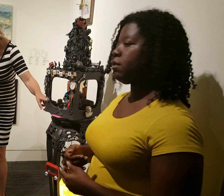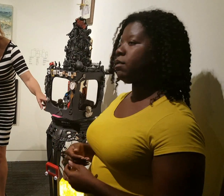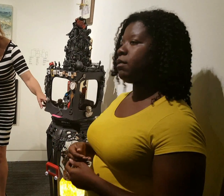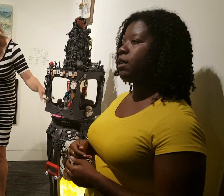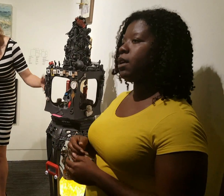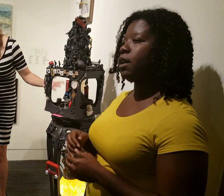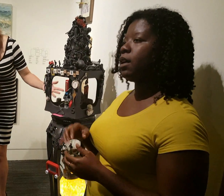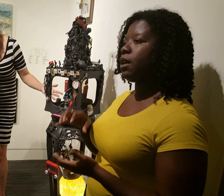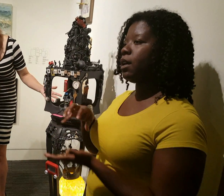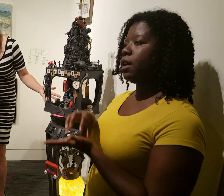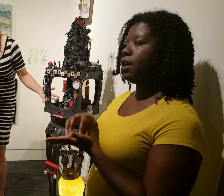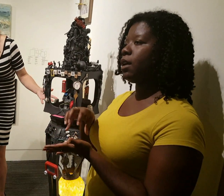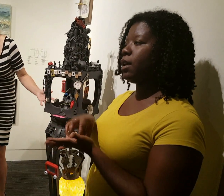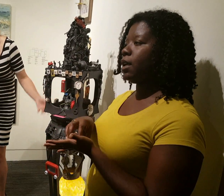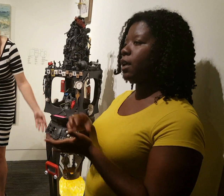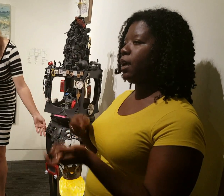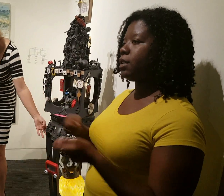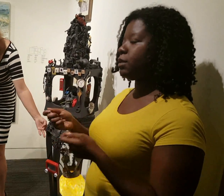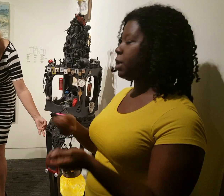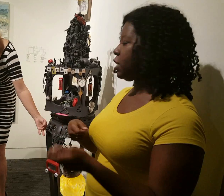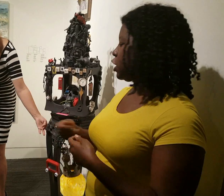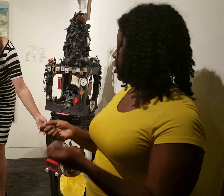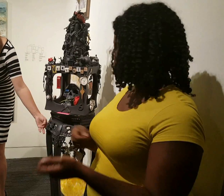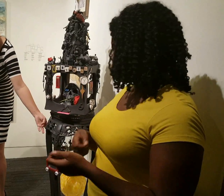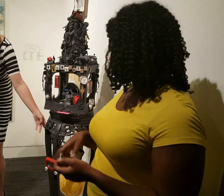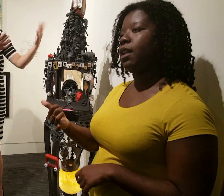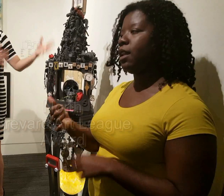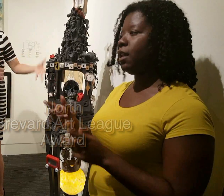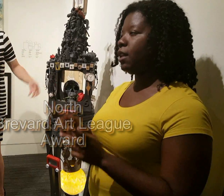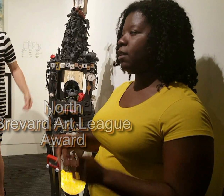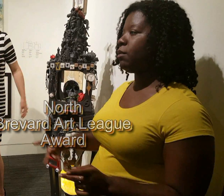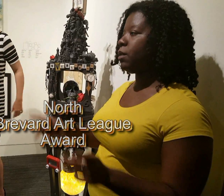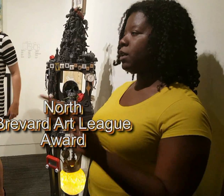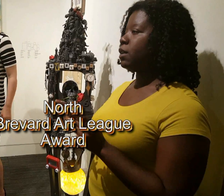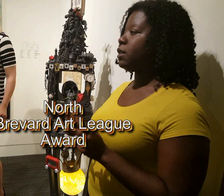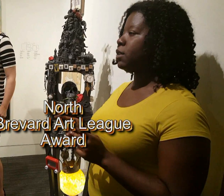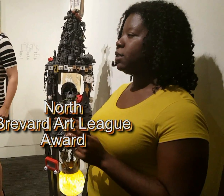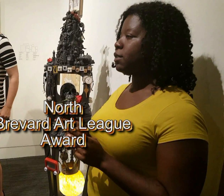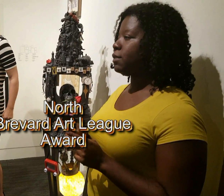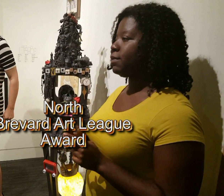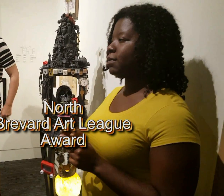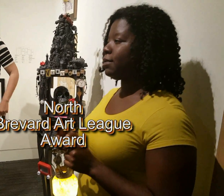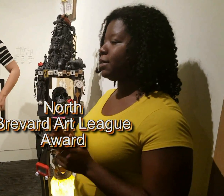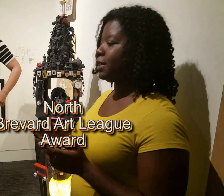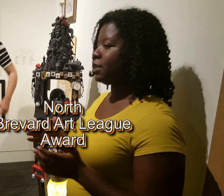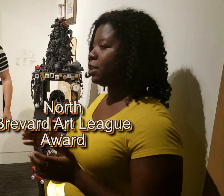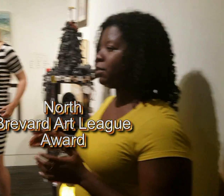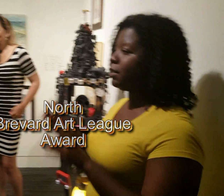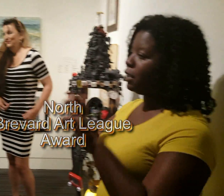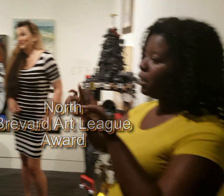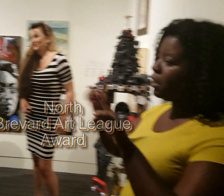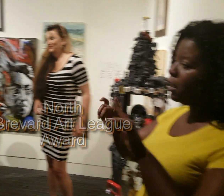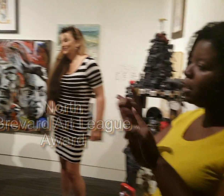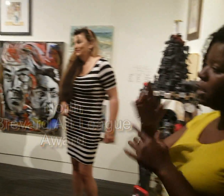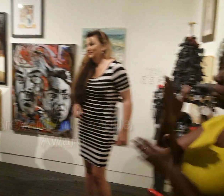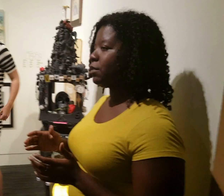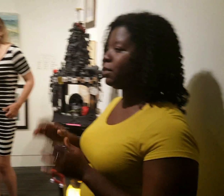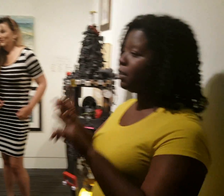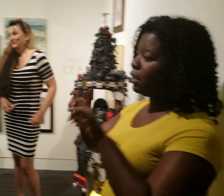Susan. So I stuck it on that. And then I found this at another shop, and I went, that might be kind of cool. Evolve.